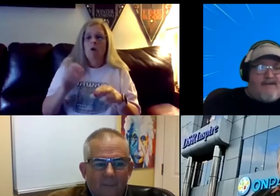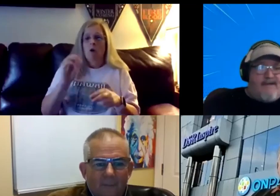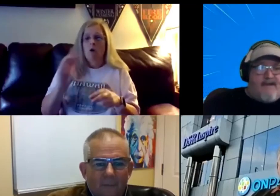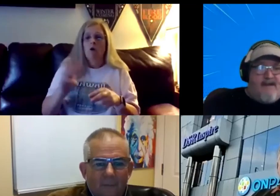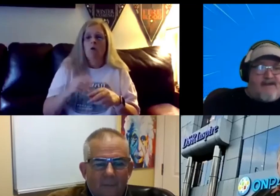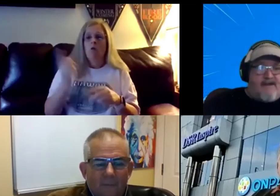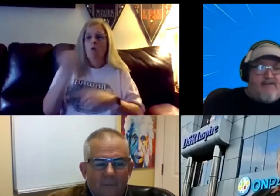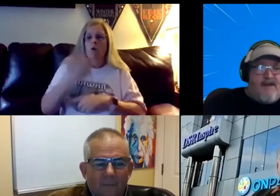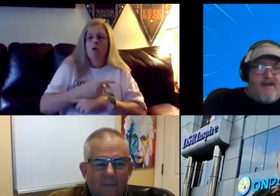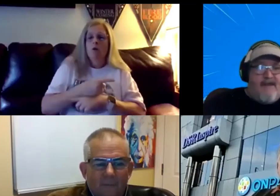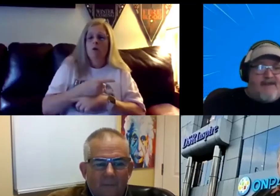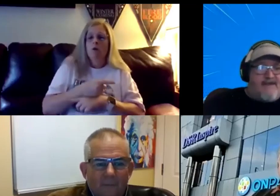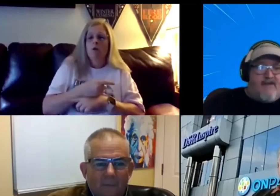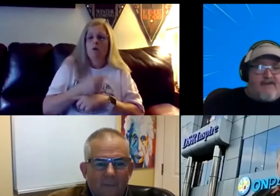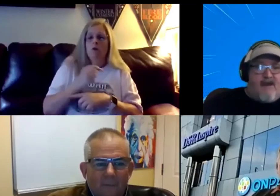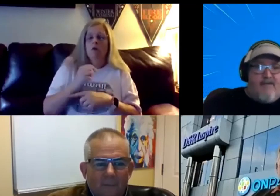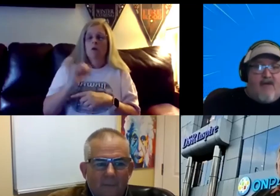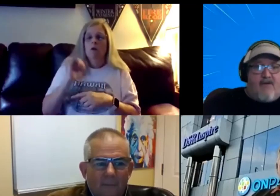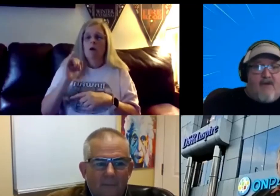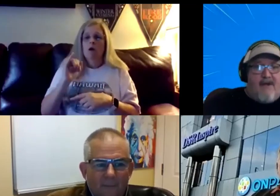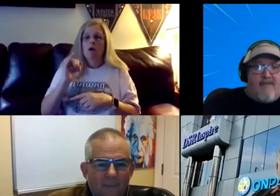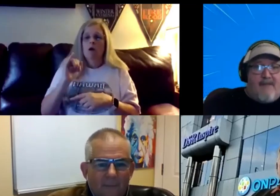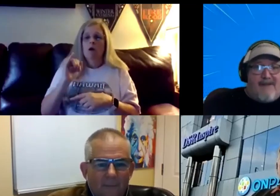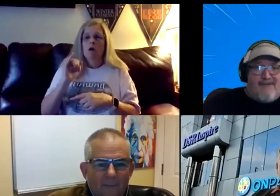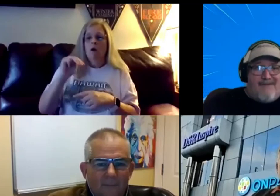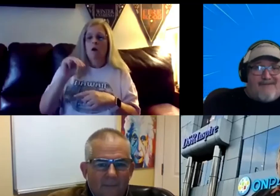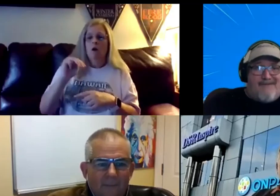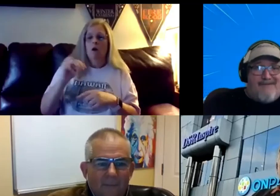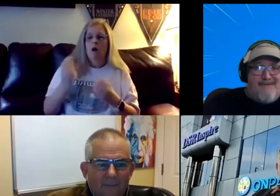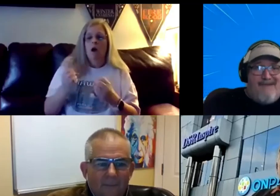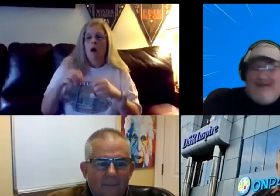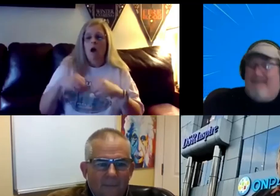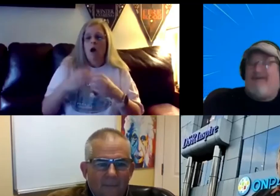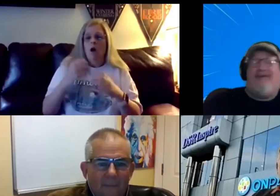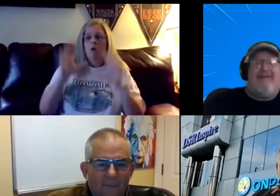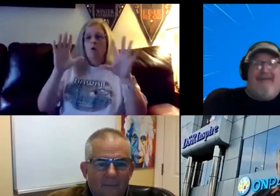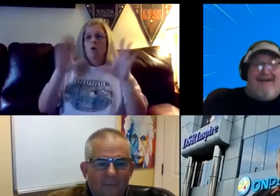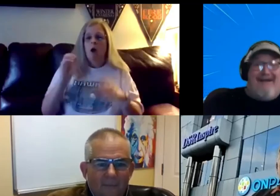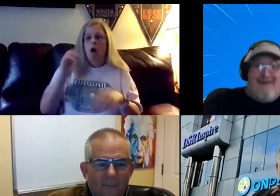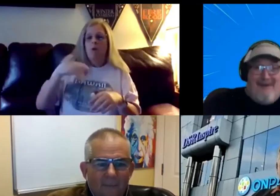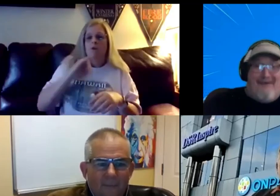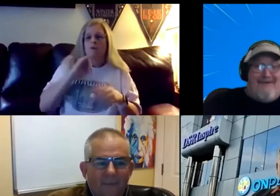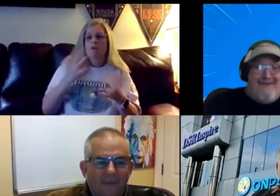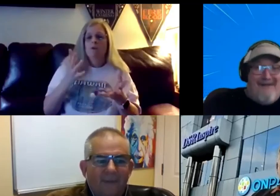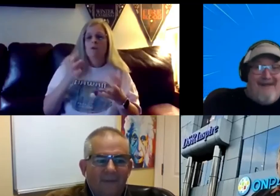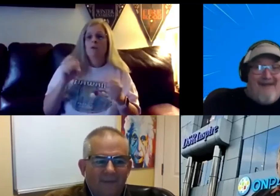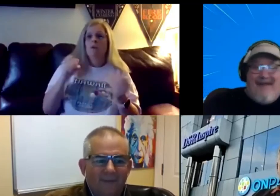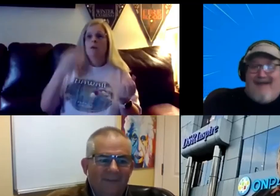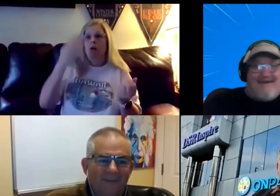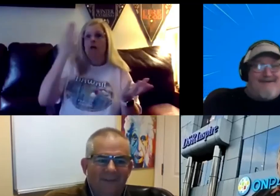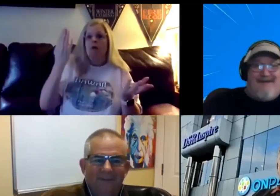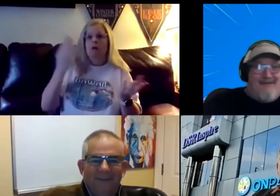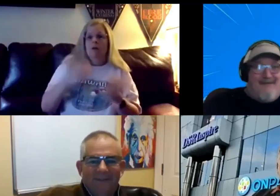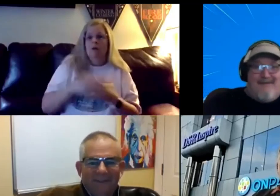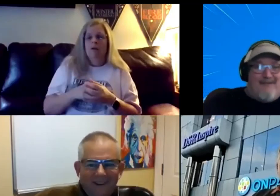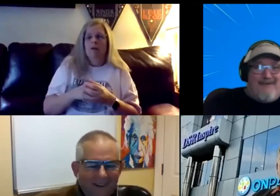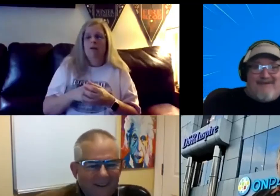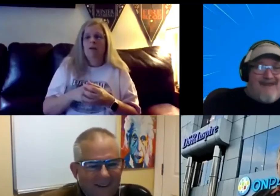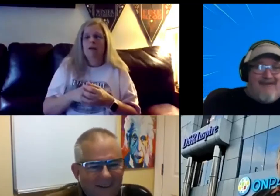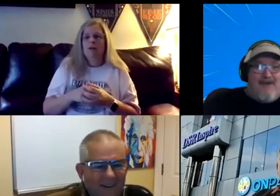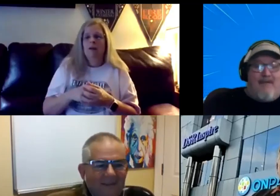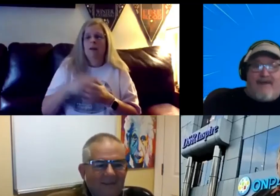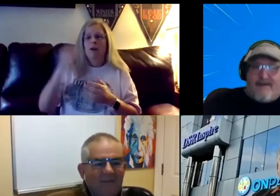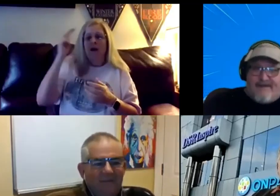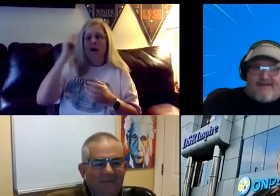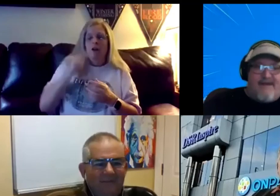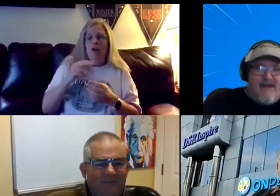I instant message me and they start telling me how great Onpassive is. And I'm going, yeah, I know. Yeah, I just never really put it